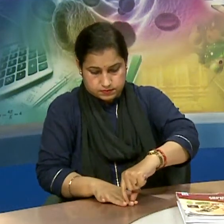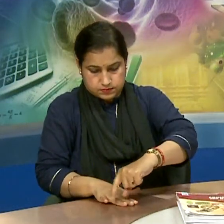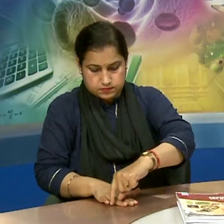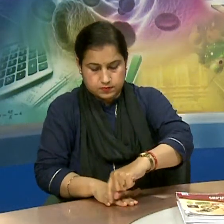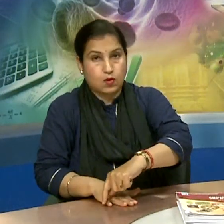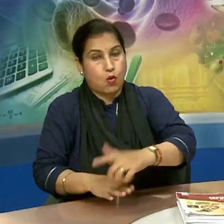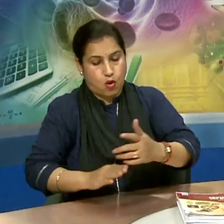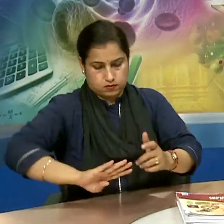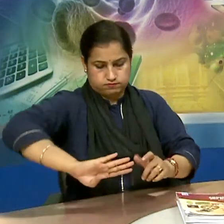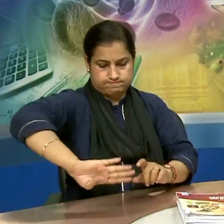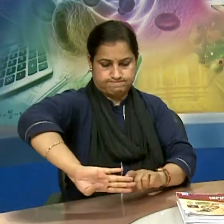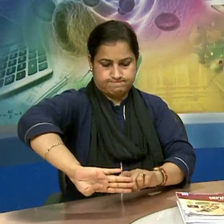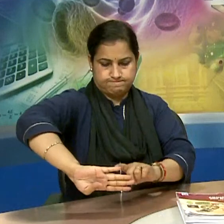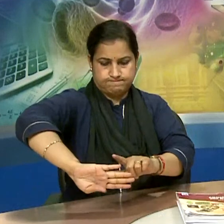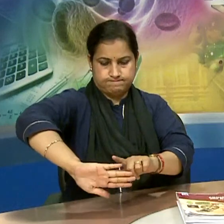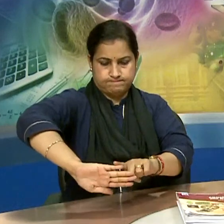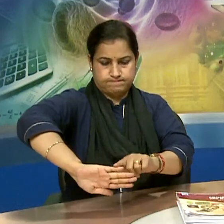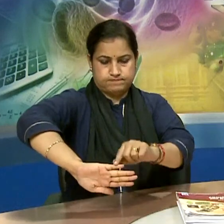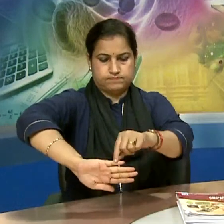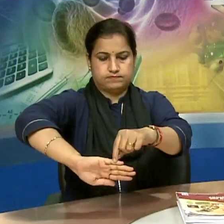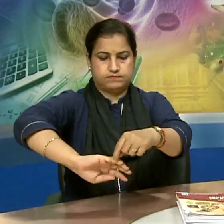measurement and record